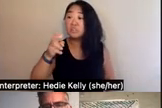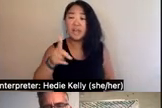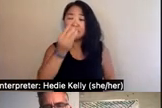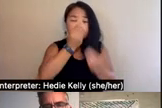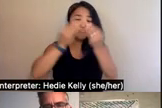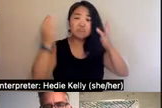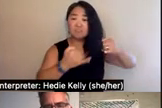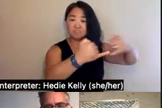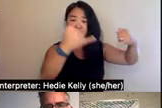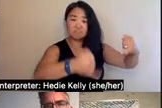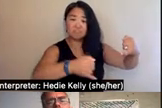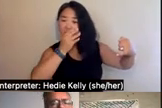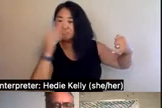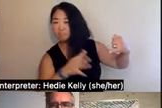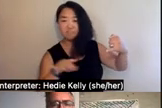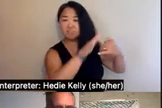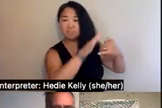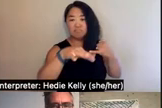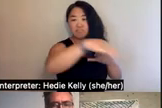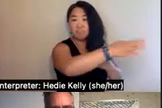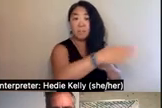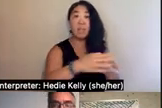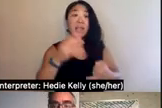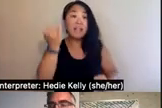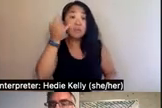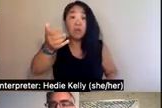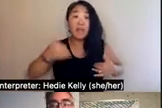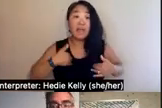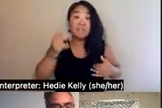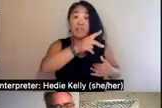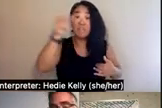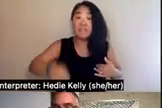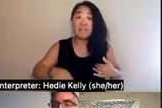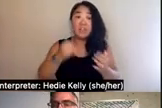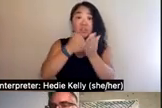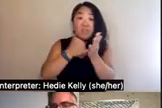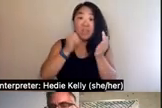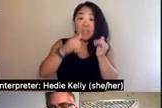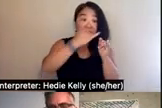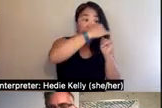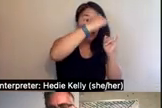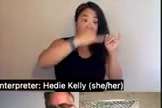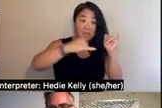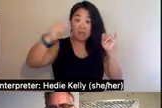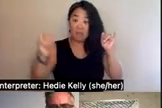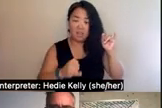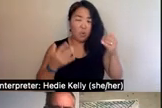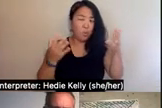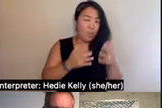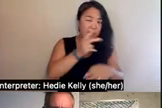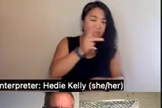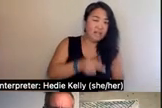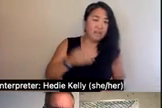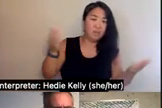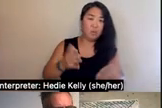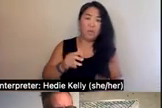and overlaying the perimeter of Philadelphia physically with your own hands, drawing that line and saying what is and what is not Philadelphia. Can you see where